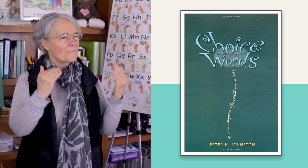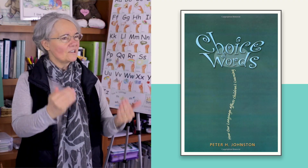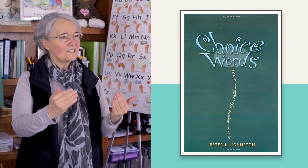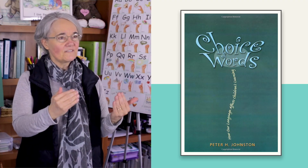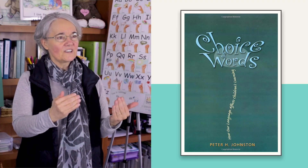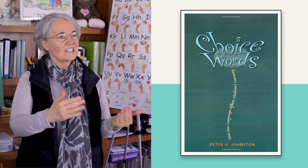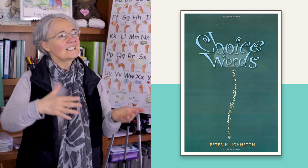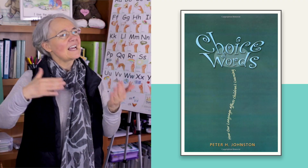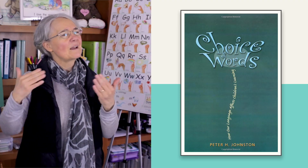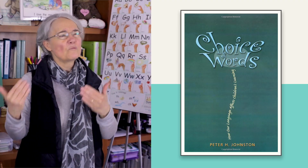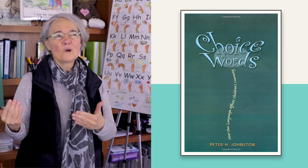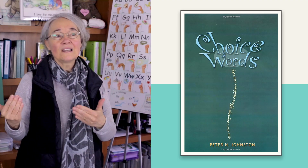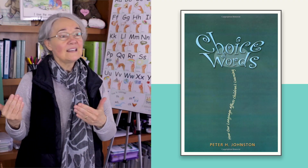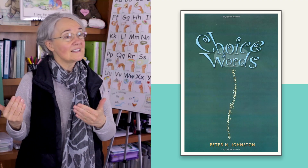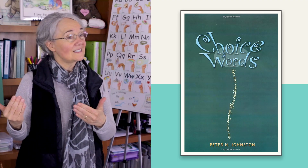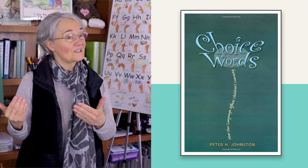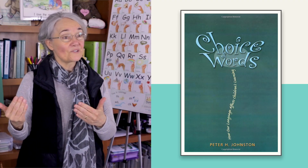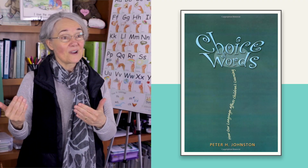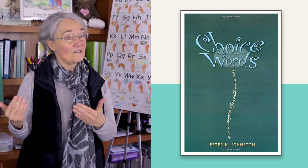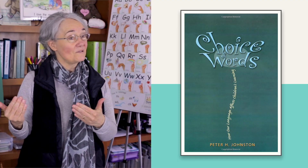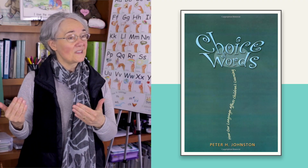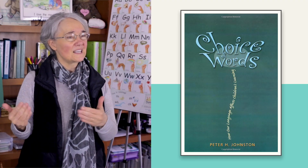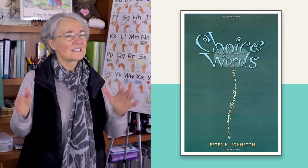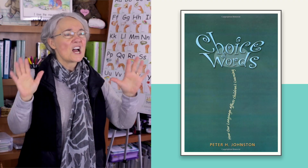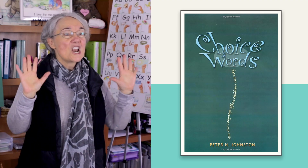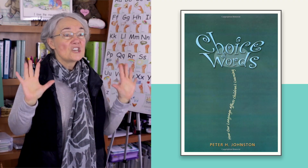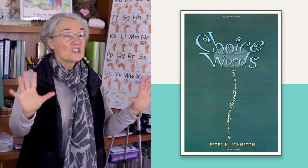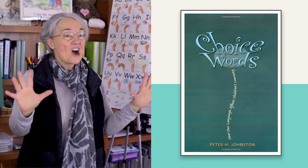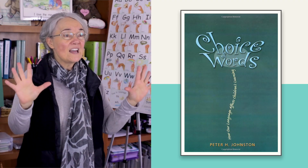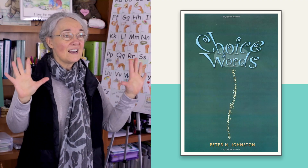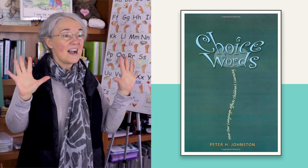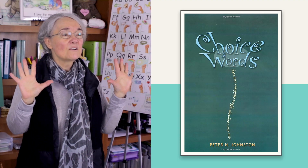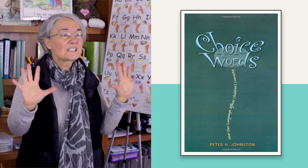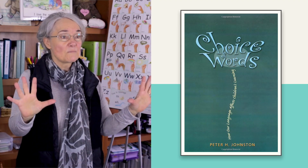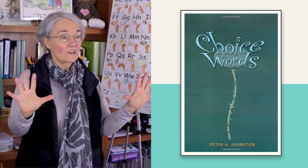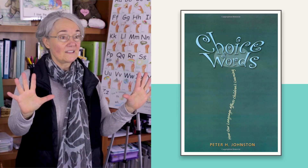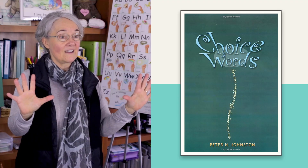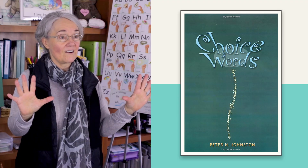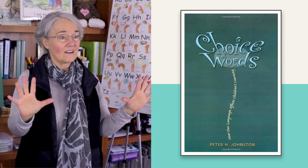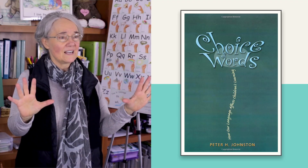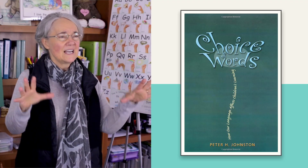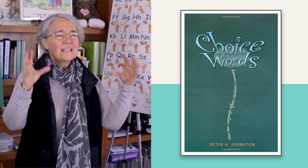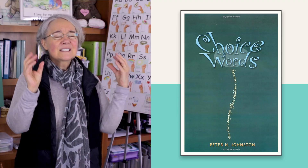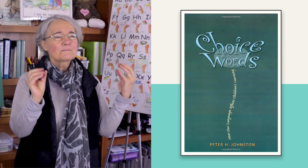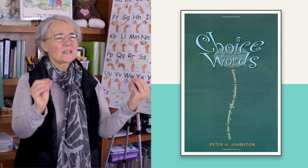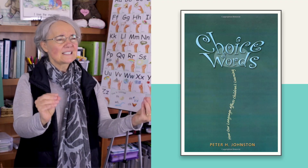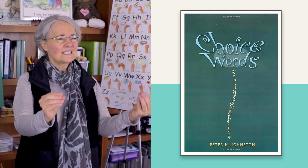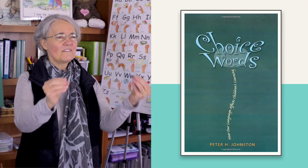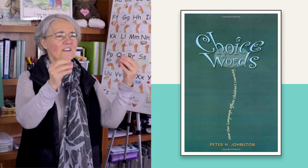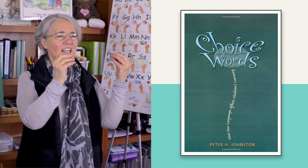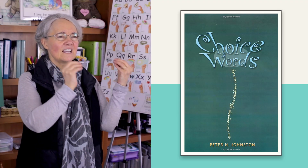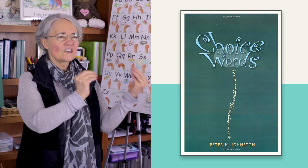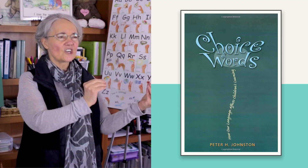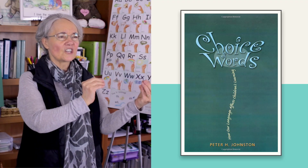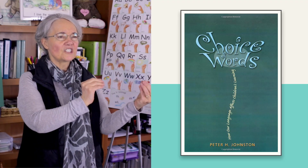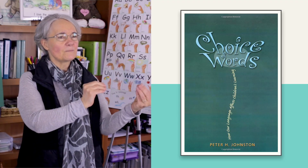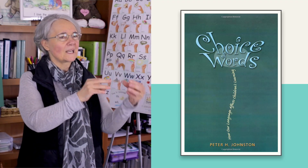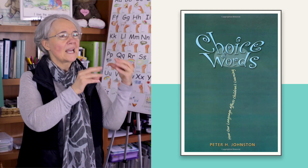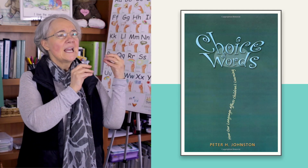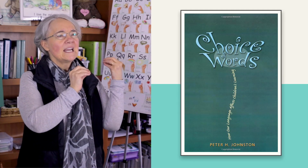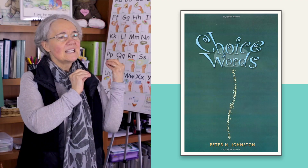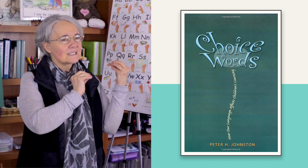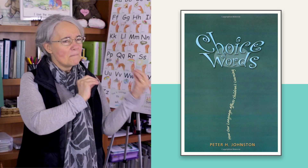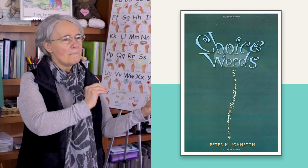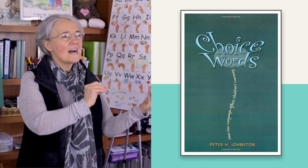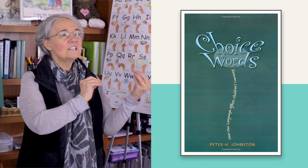efforts, perseverance, and willingness to try new things, not how smart they are. Specific